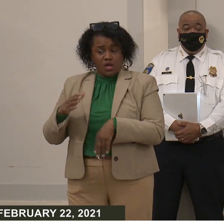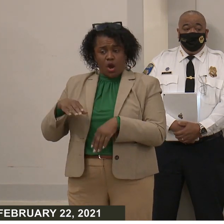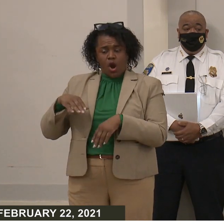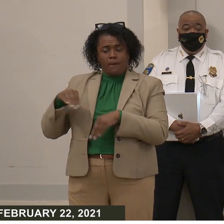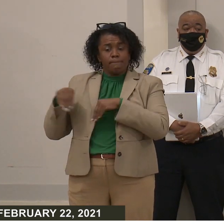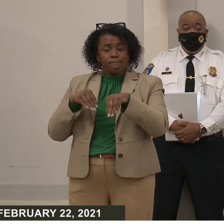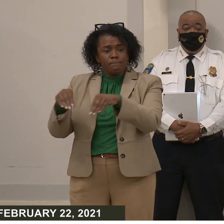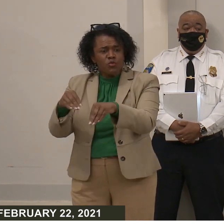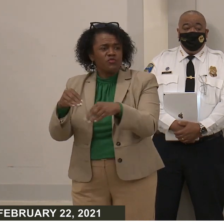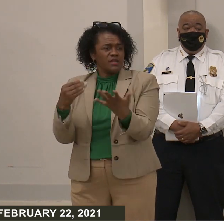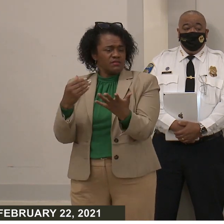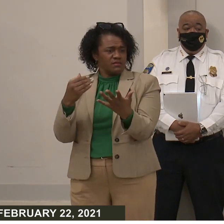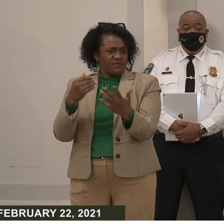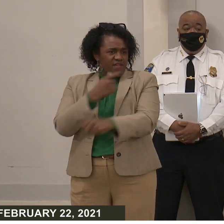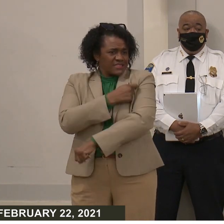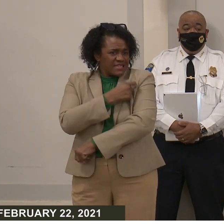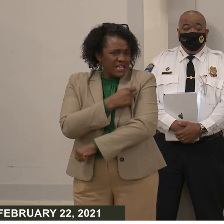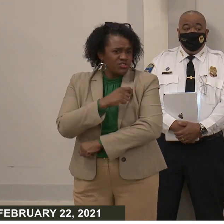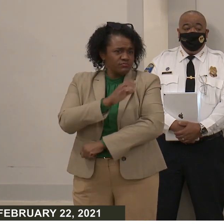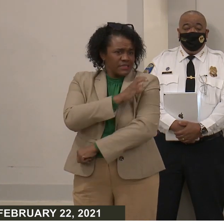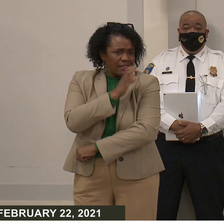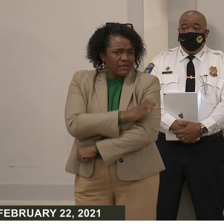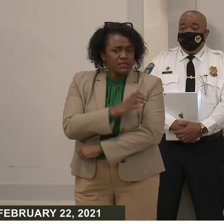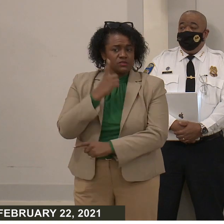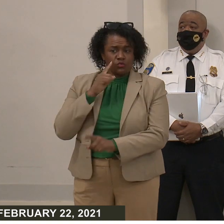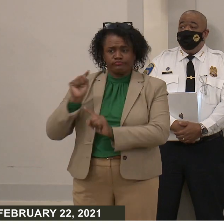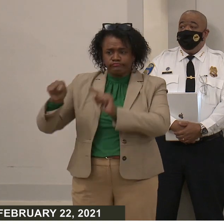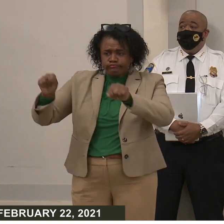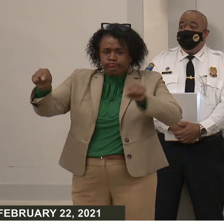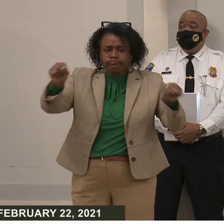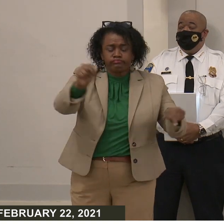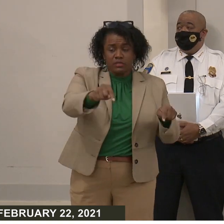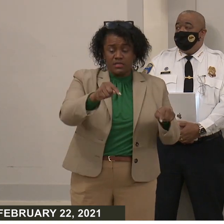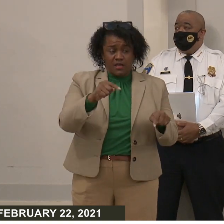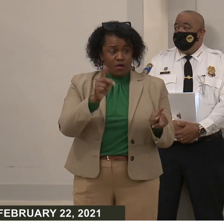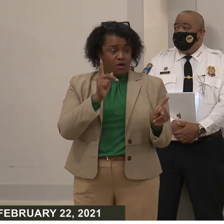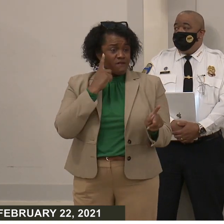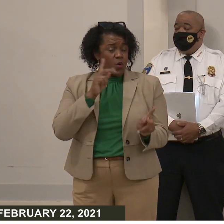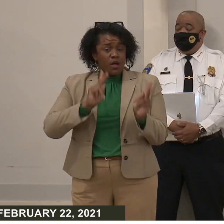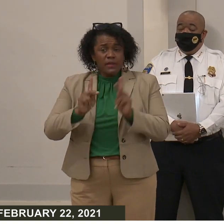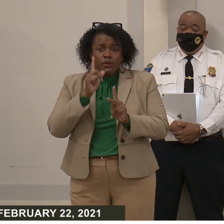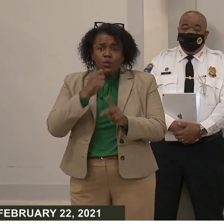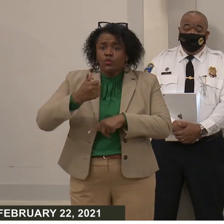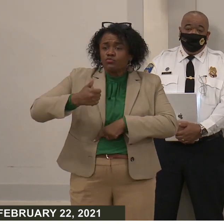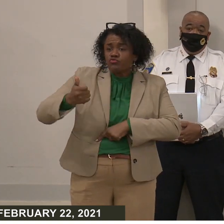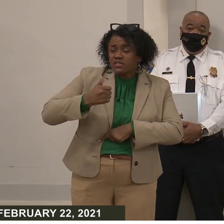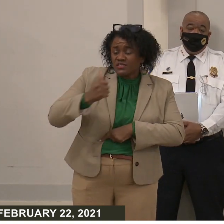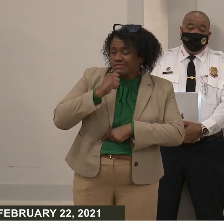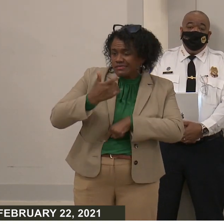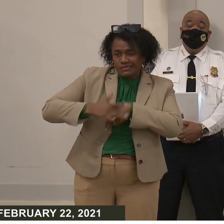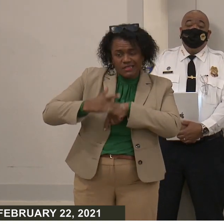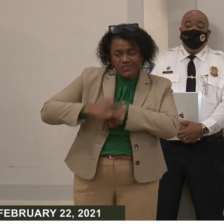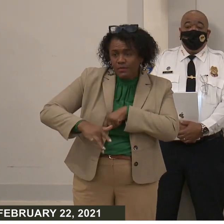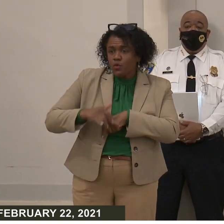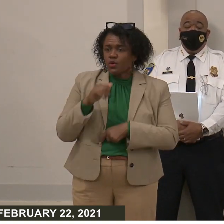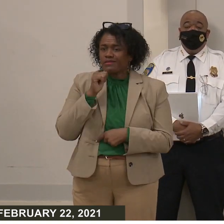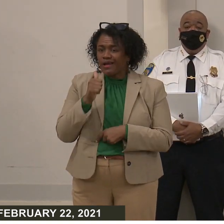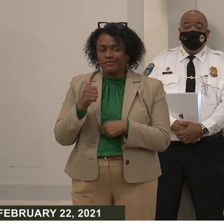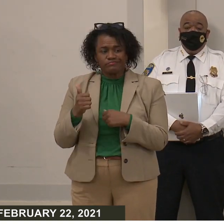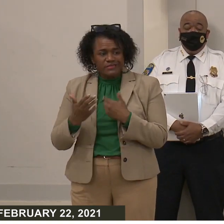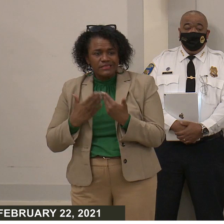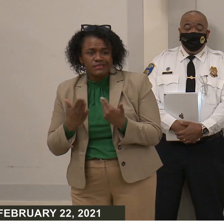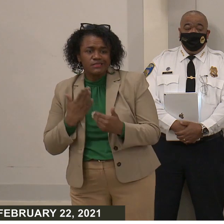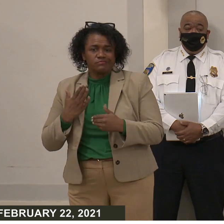clinics have begun pre-registering and vaccinating older adults for whom transportation to and from mass vaccination sites may be a